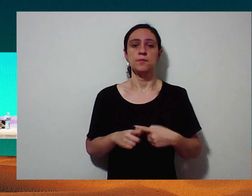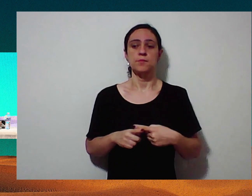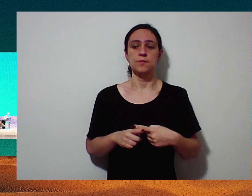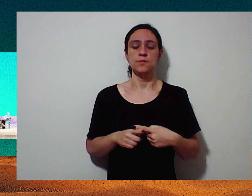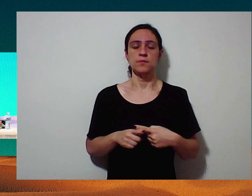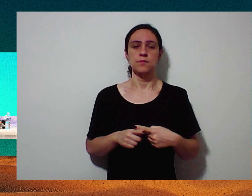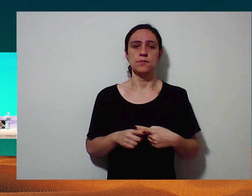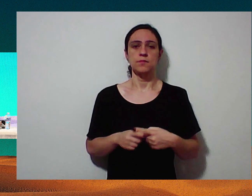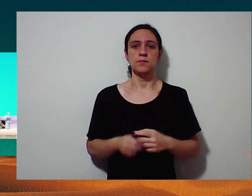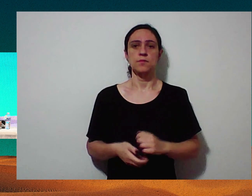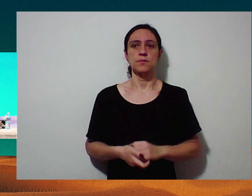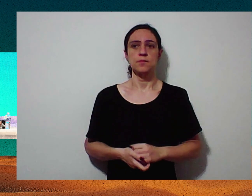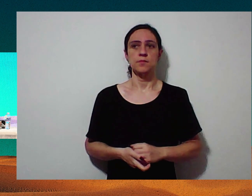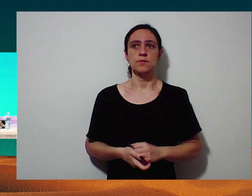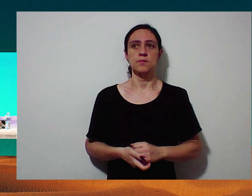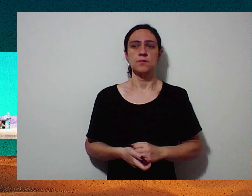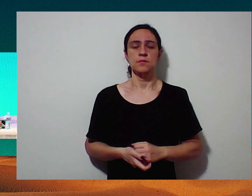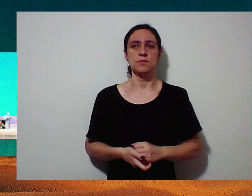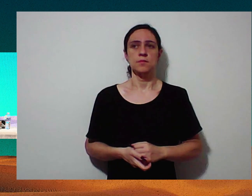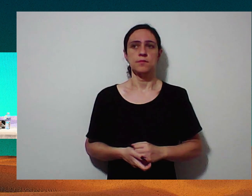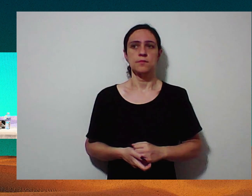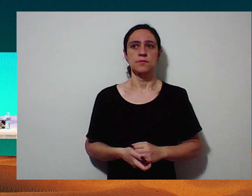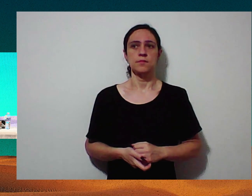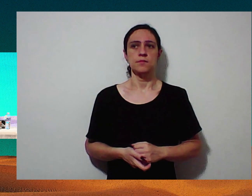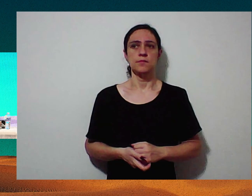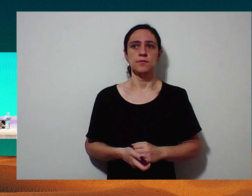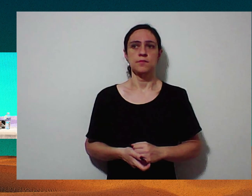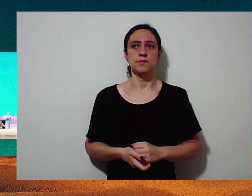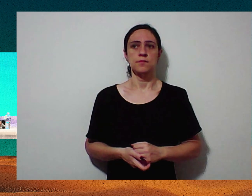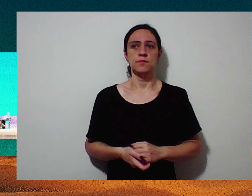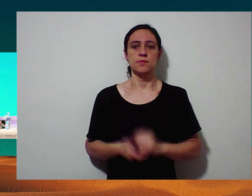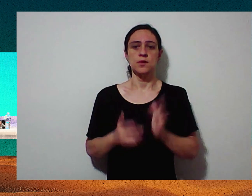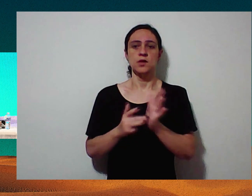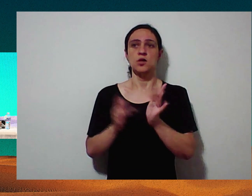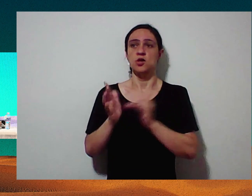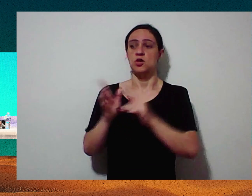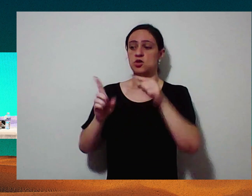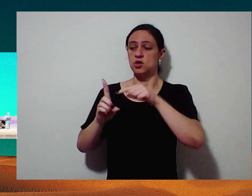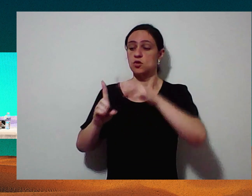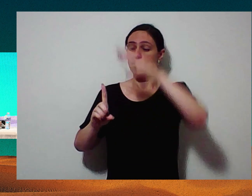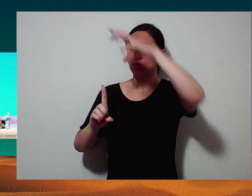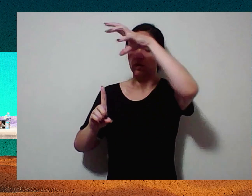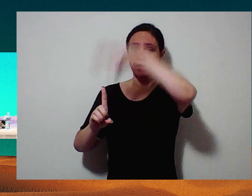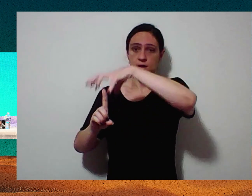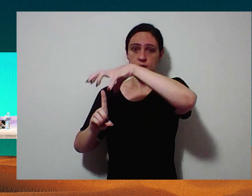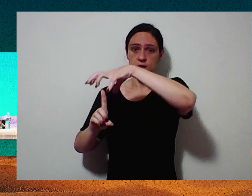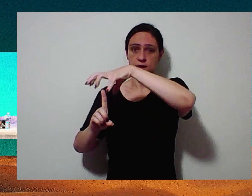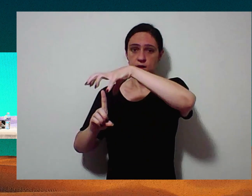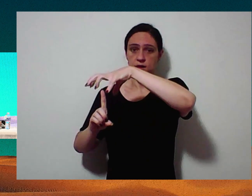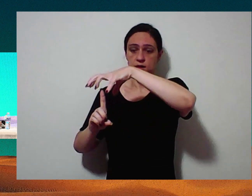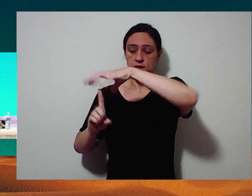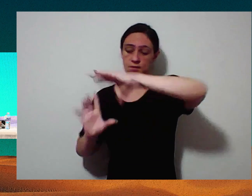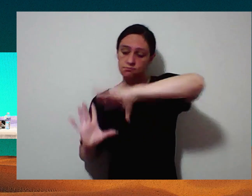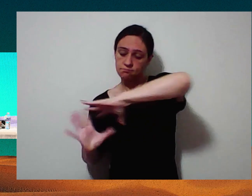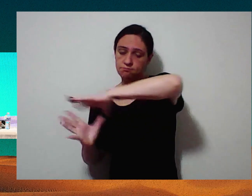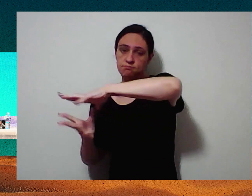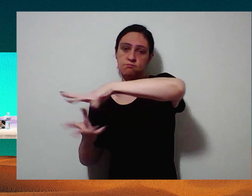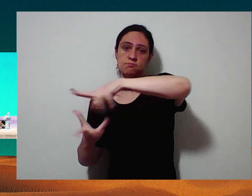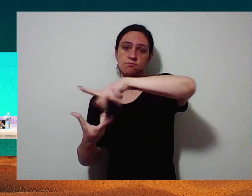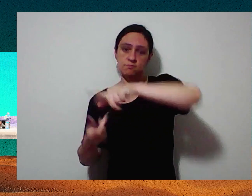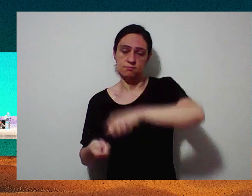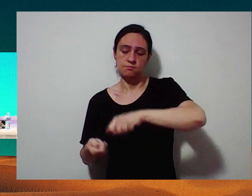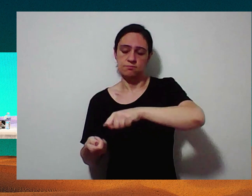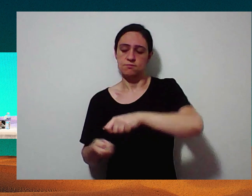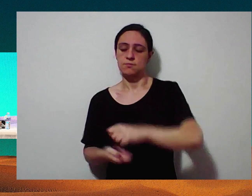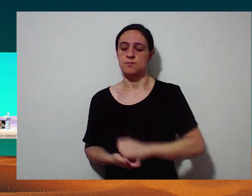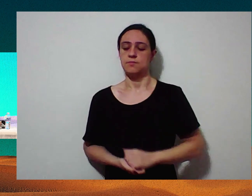para encabeçar todas as coisas, reinar sobre todas as coisas a Ele. Because God trusts everything to him, so for him to reign